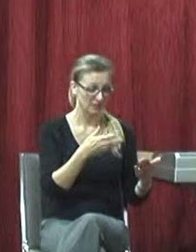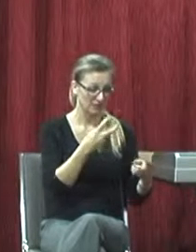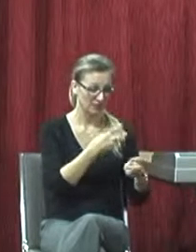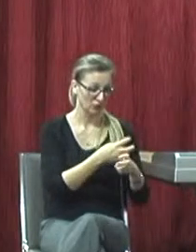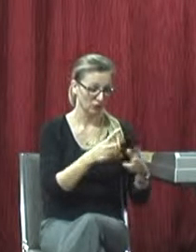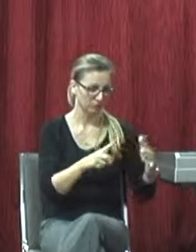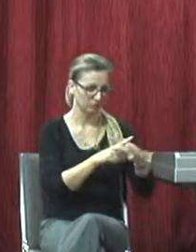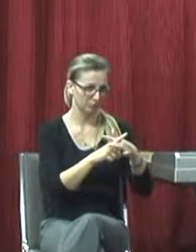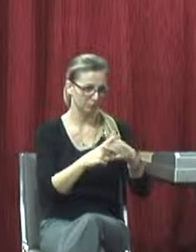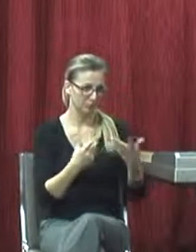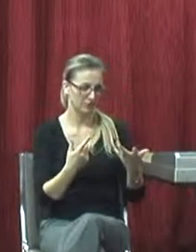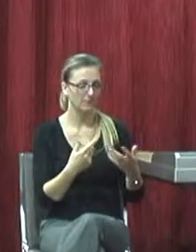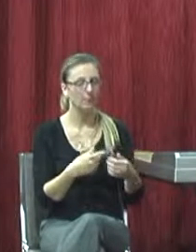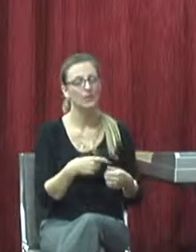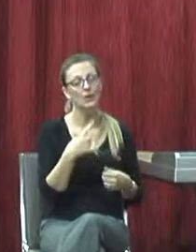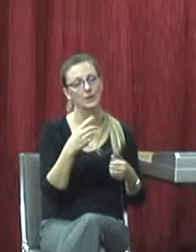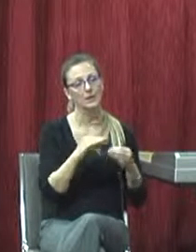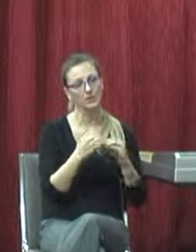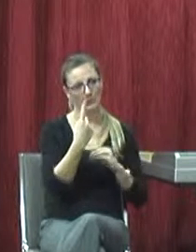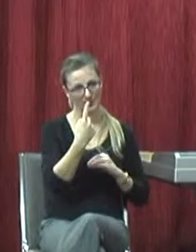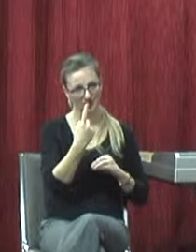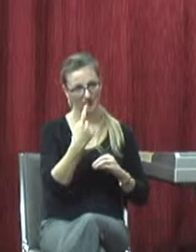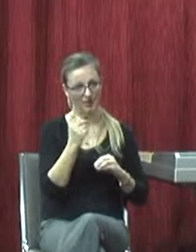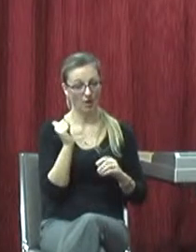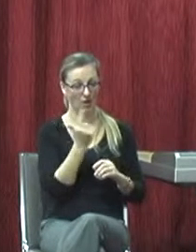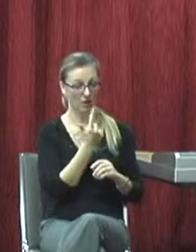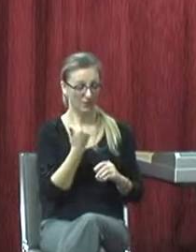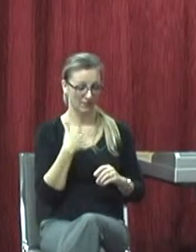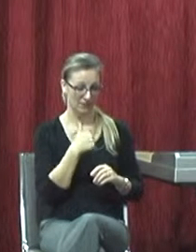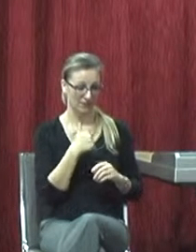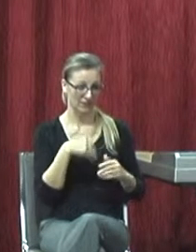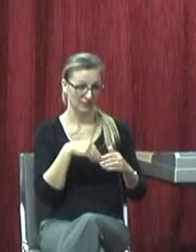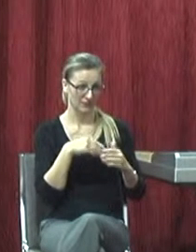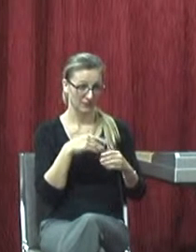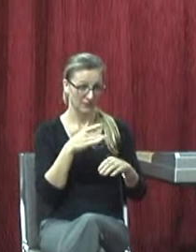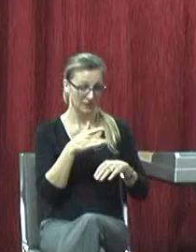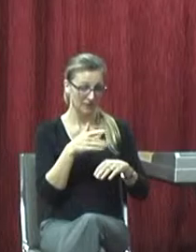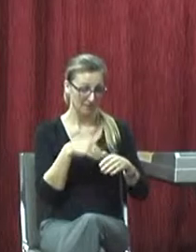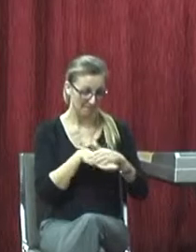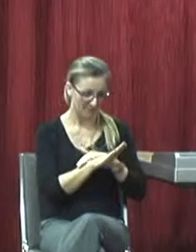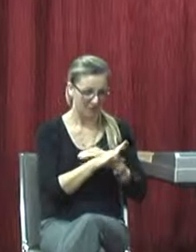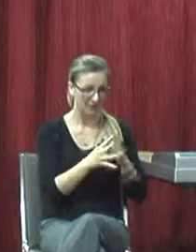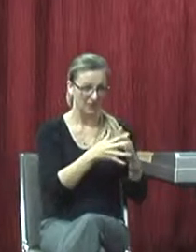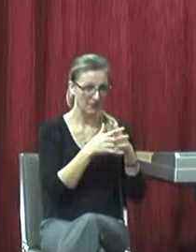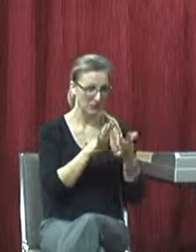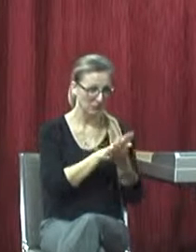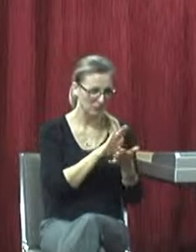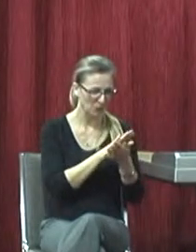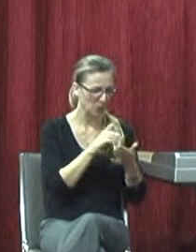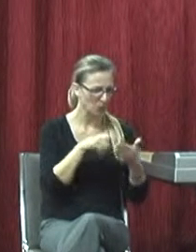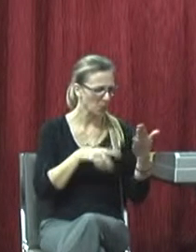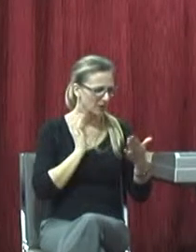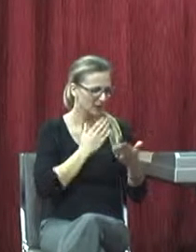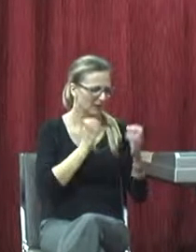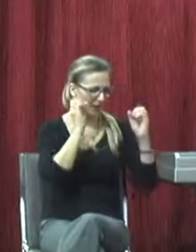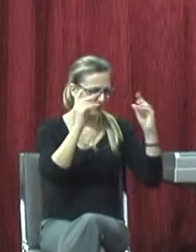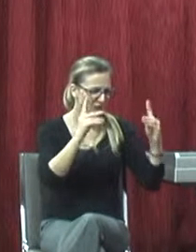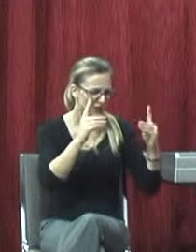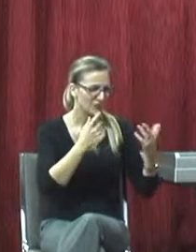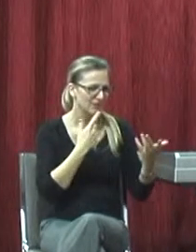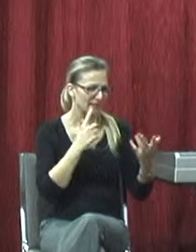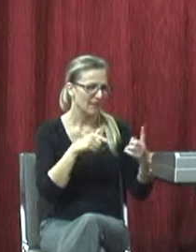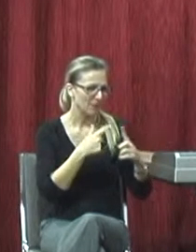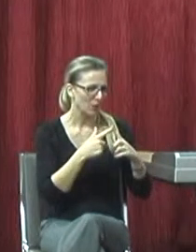One is, all of us have been through American schools. What does our system of education teach us about how to get ahead